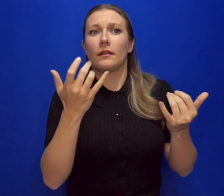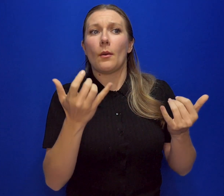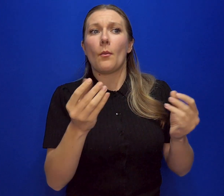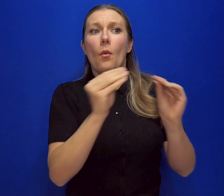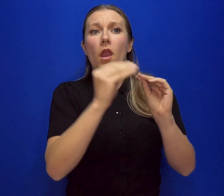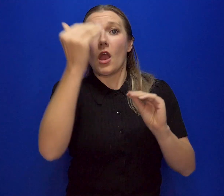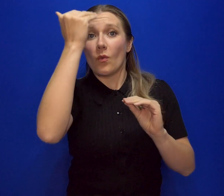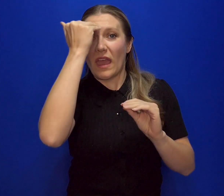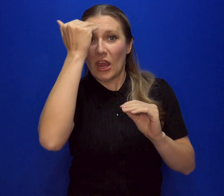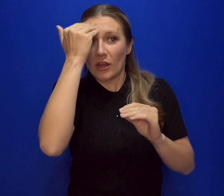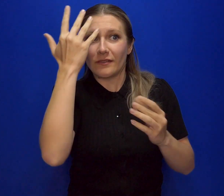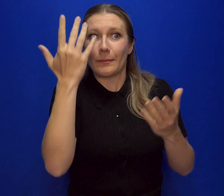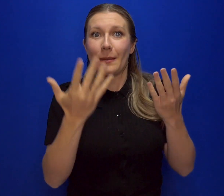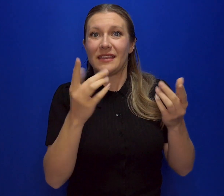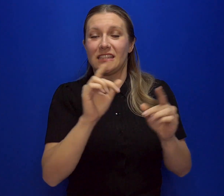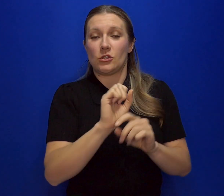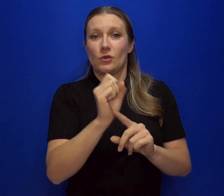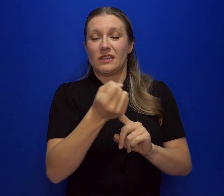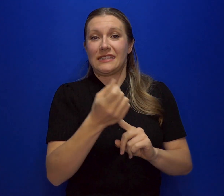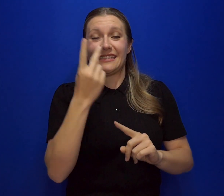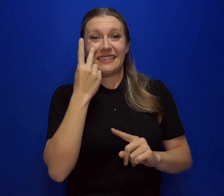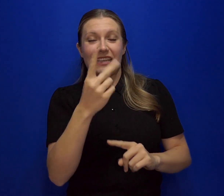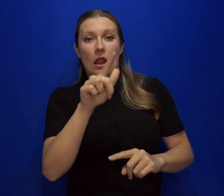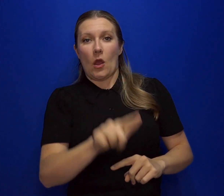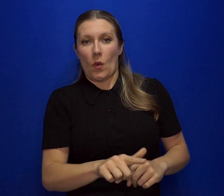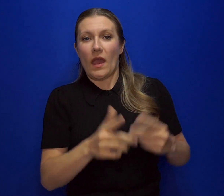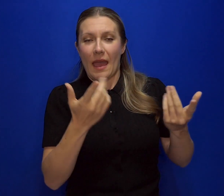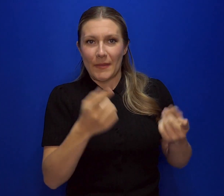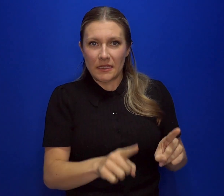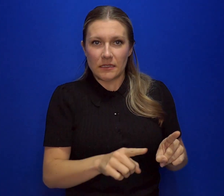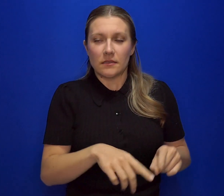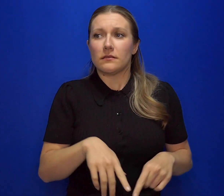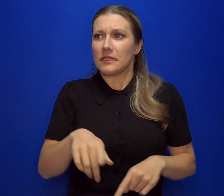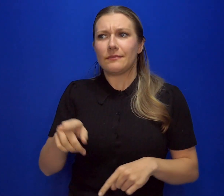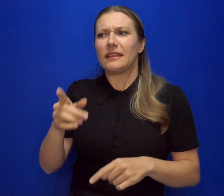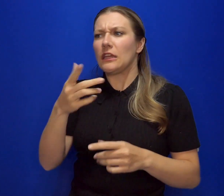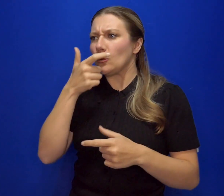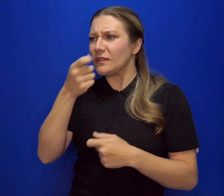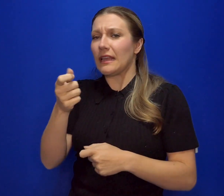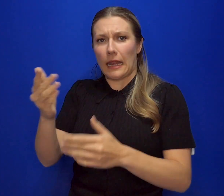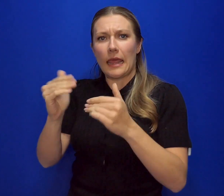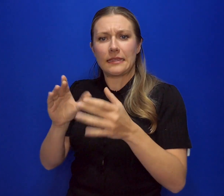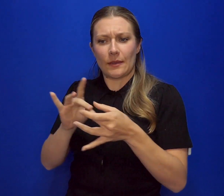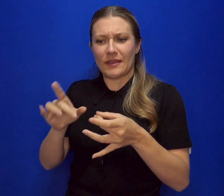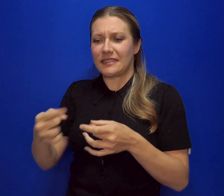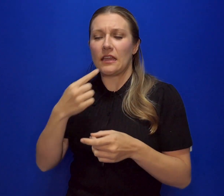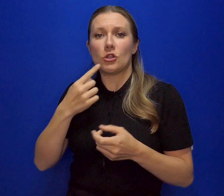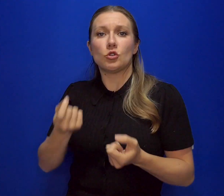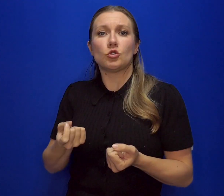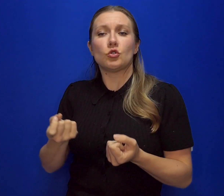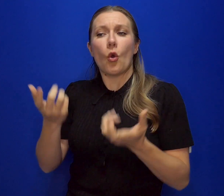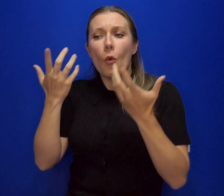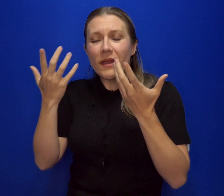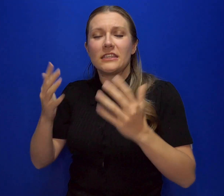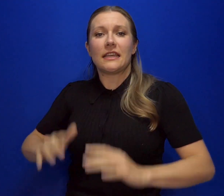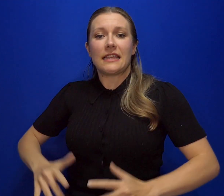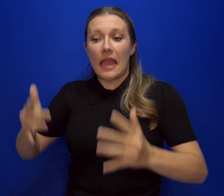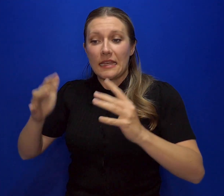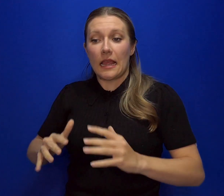might see a low. Mm-hmm. Well, and everything you're saying supports this next statement. The person said there was so much anxiety. My child had a